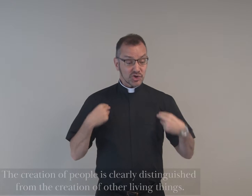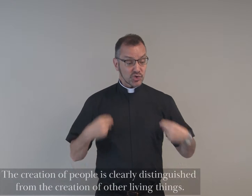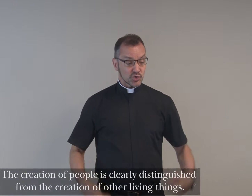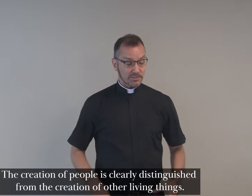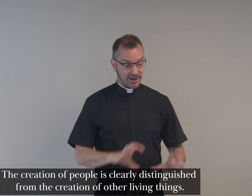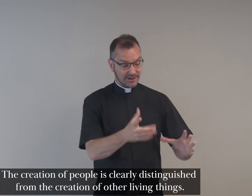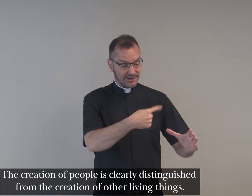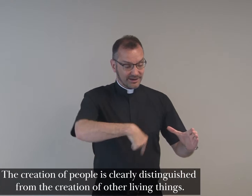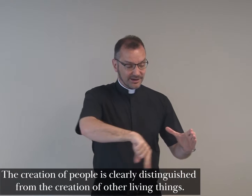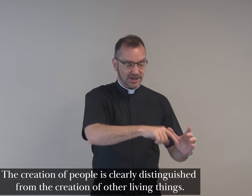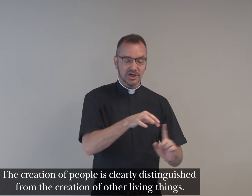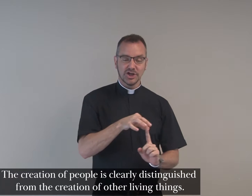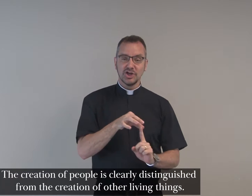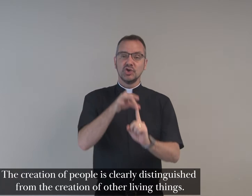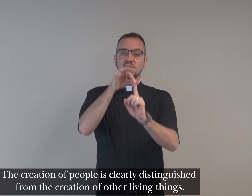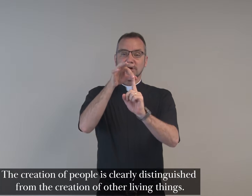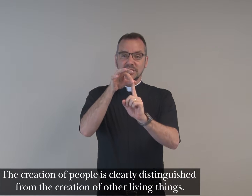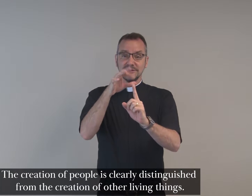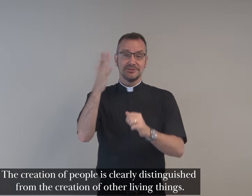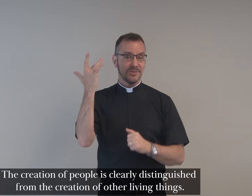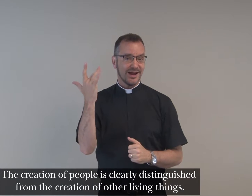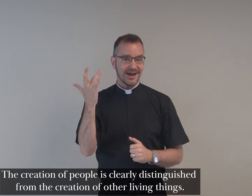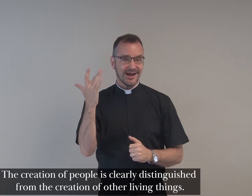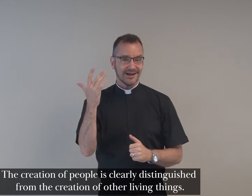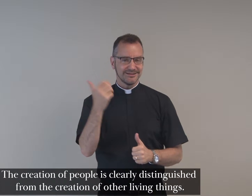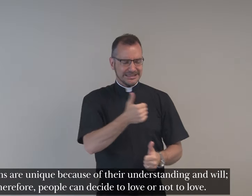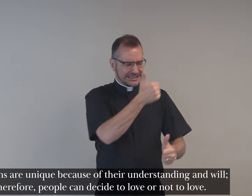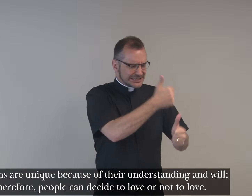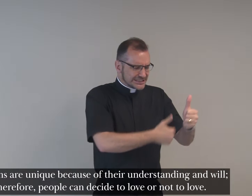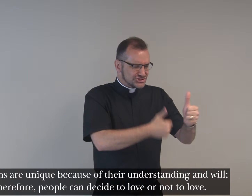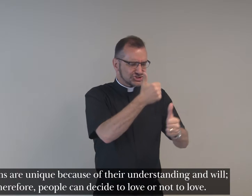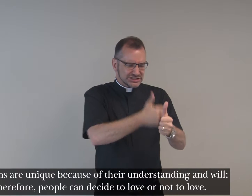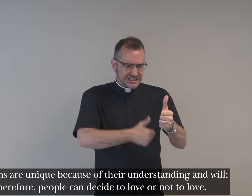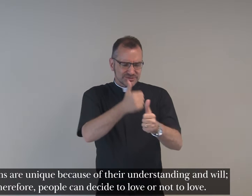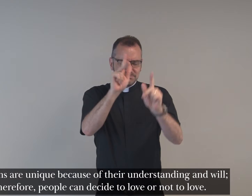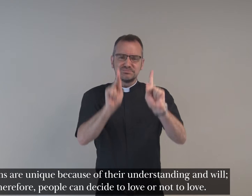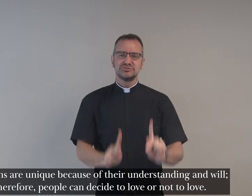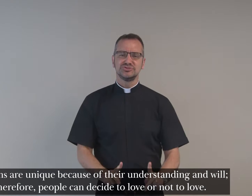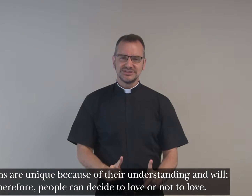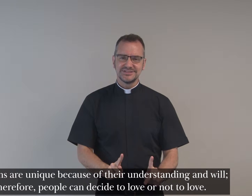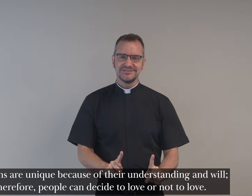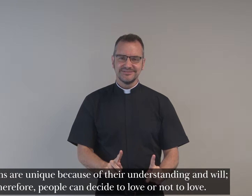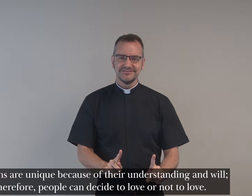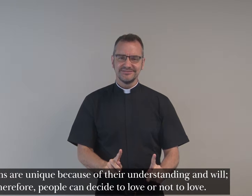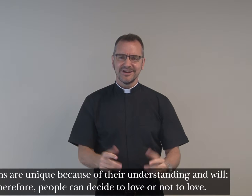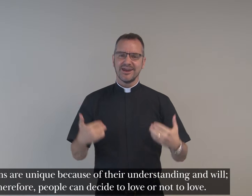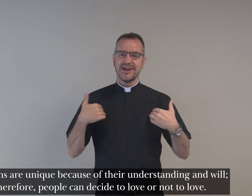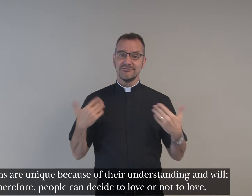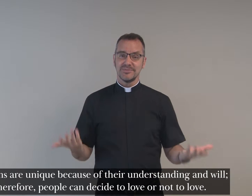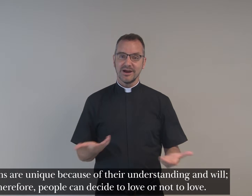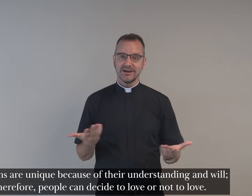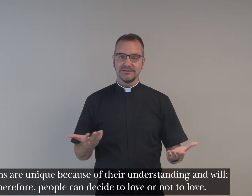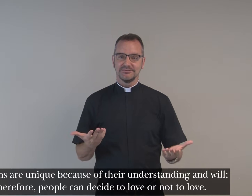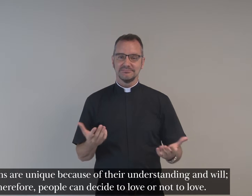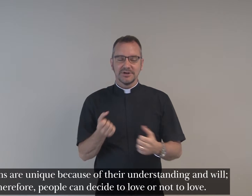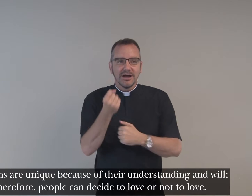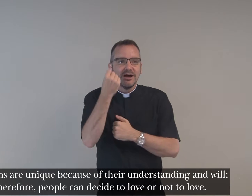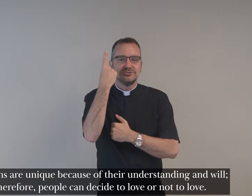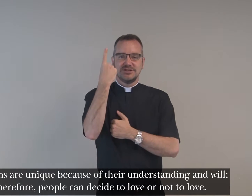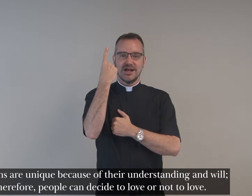The creation of people is clearly distinguished from the creation of other living things. Humans are unique because of their understanding and